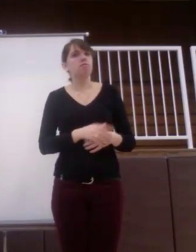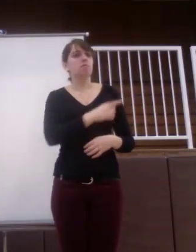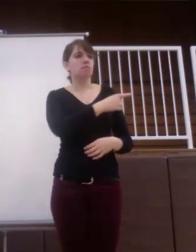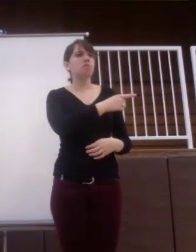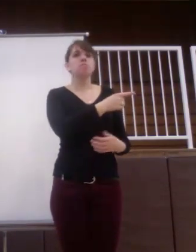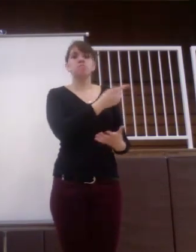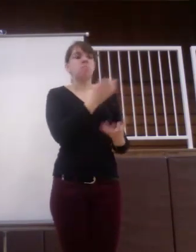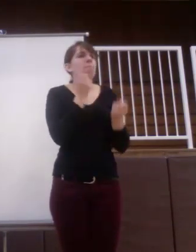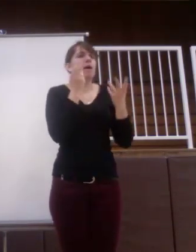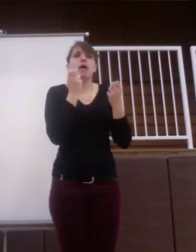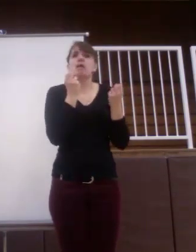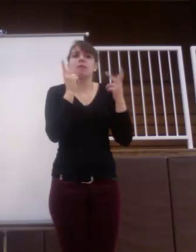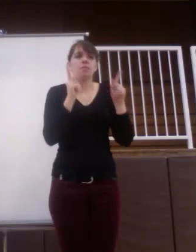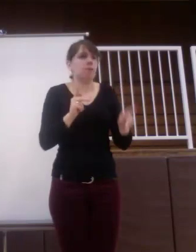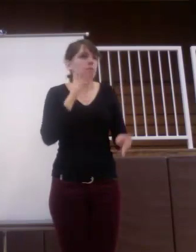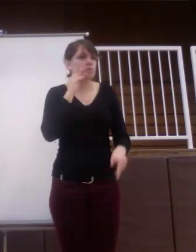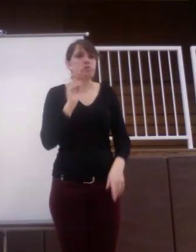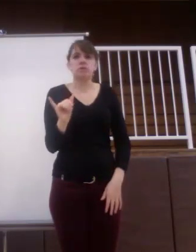millions of people have.